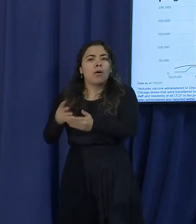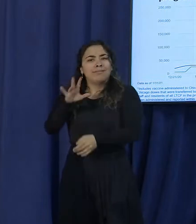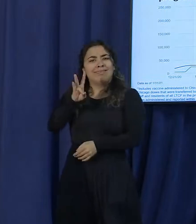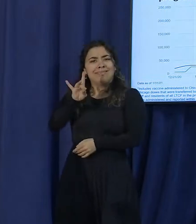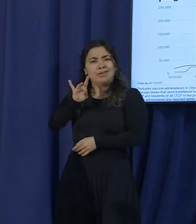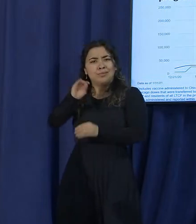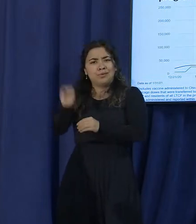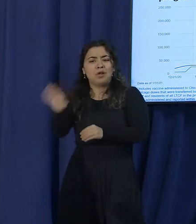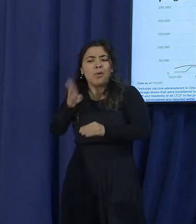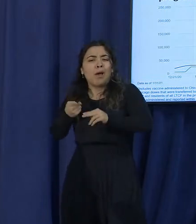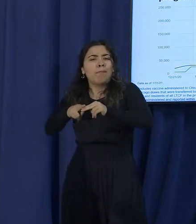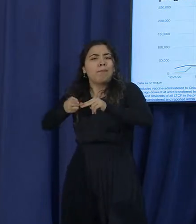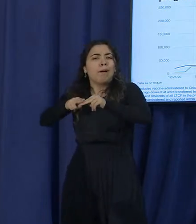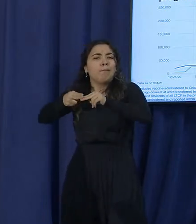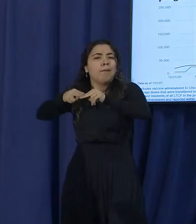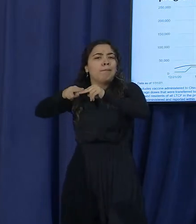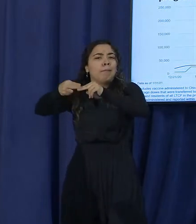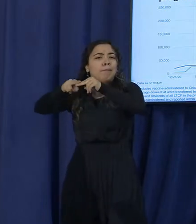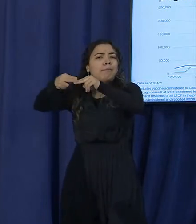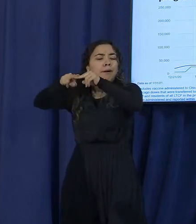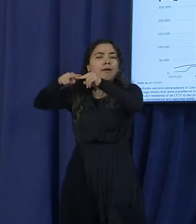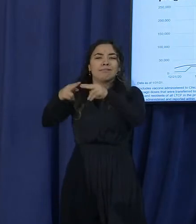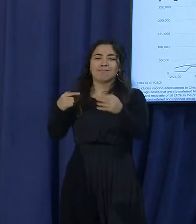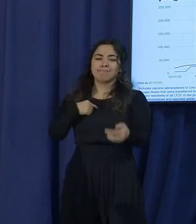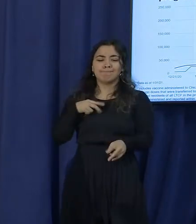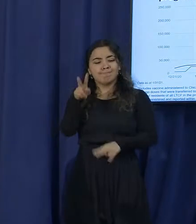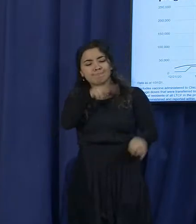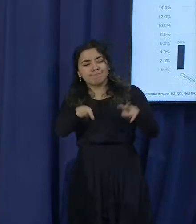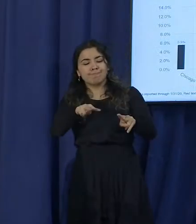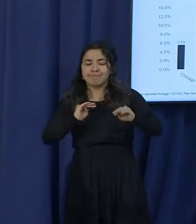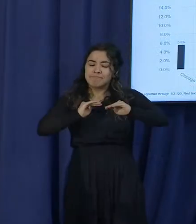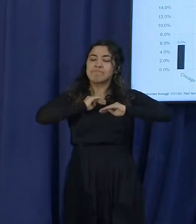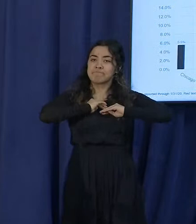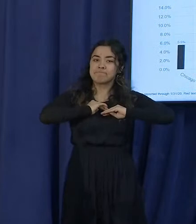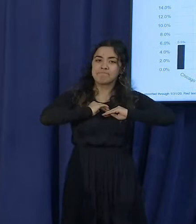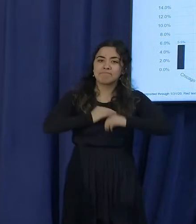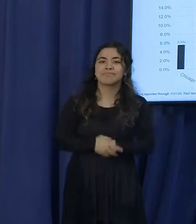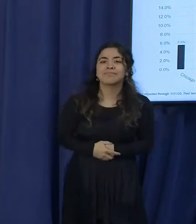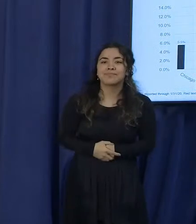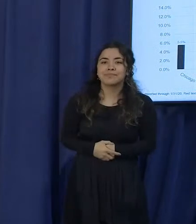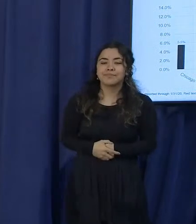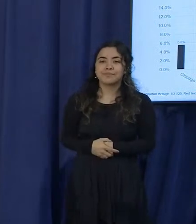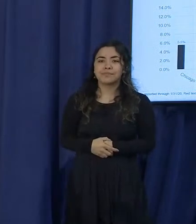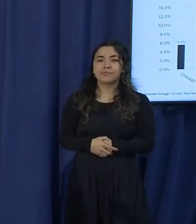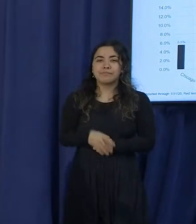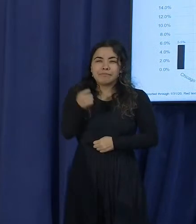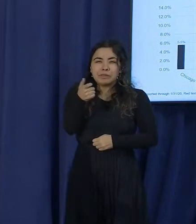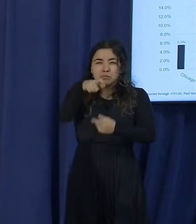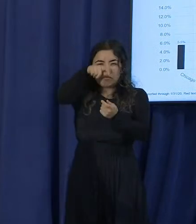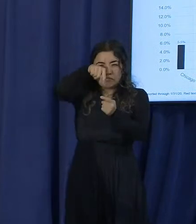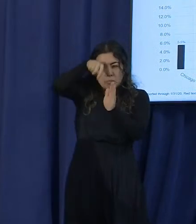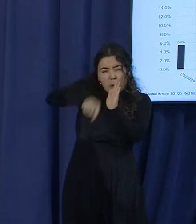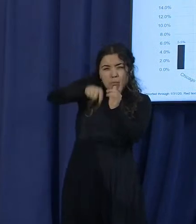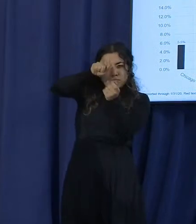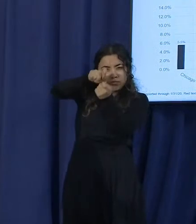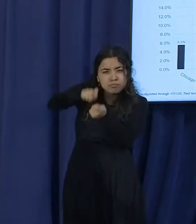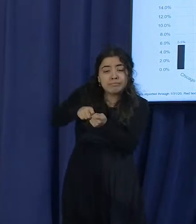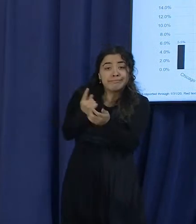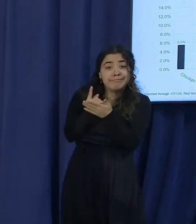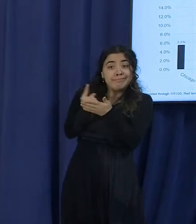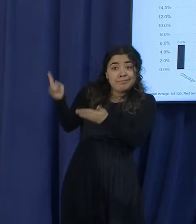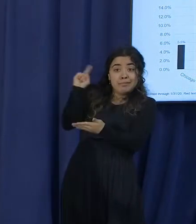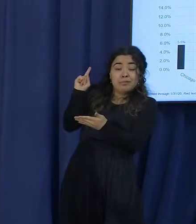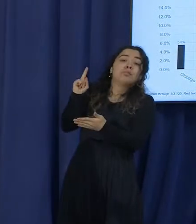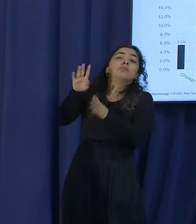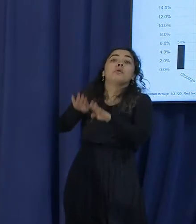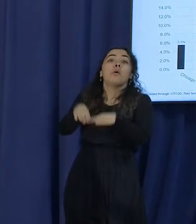improve, and overall, I'm pleased with where we are. Little more detail, just over this last week, as